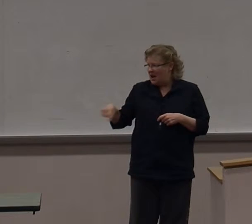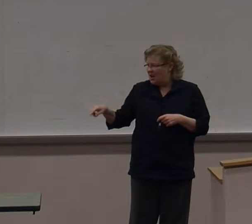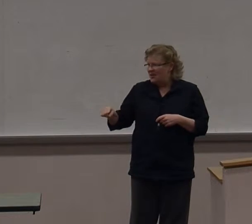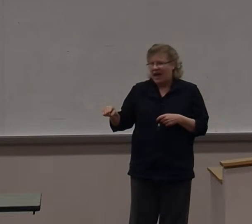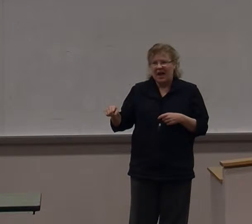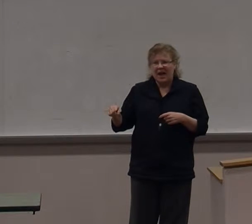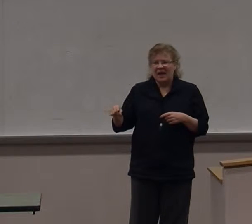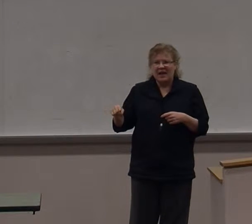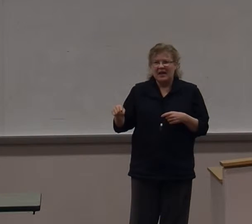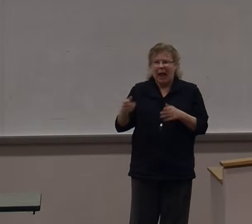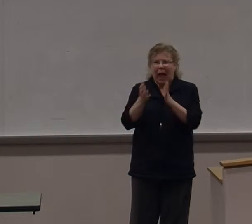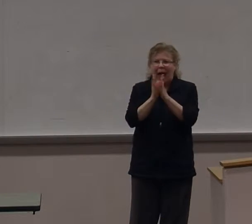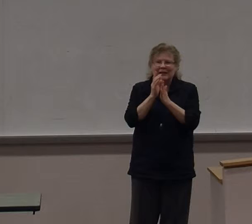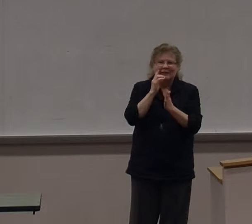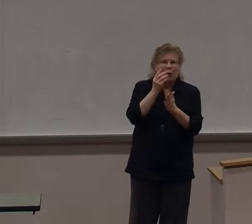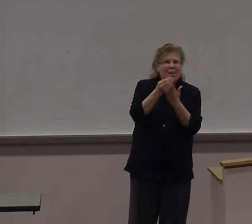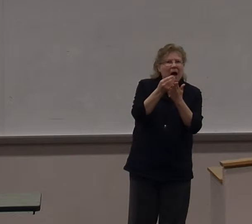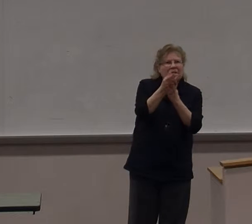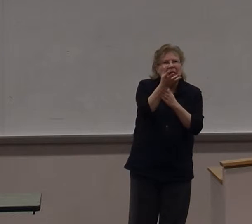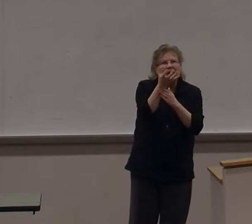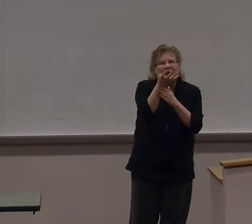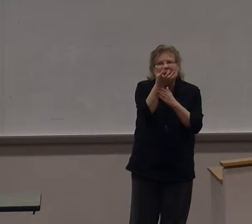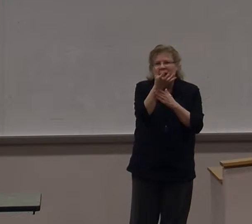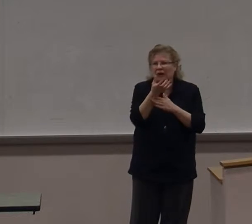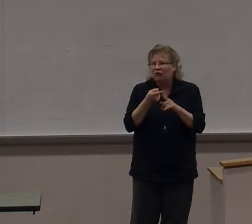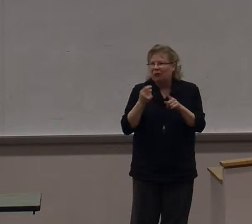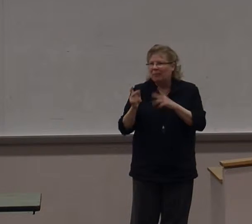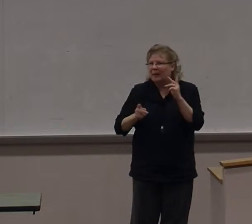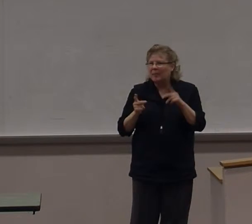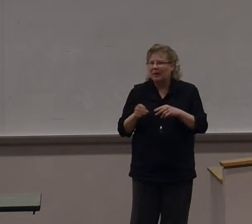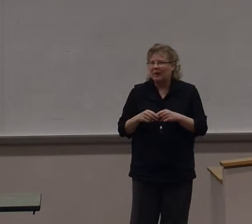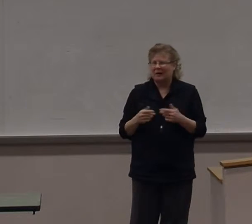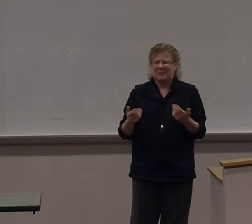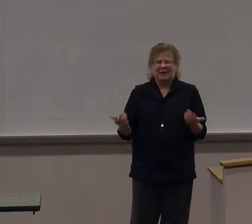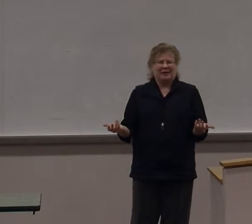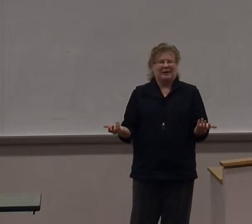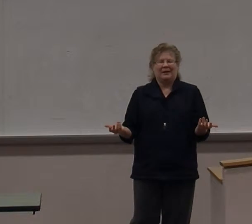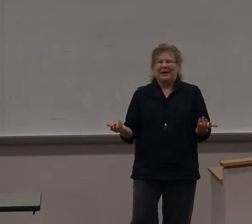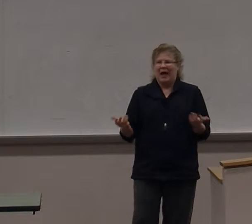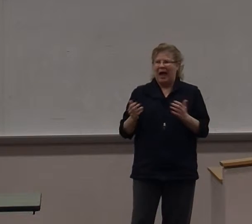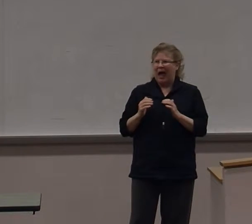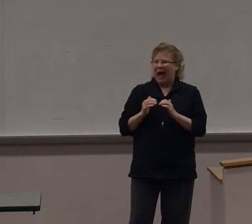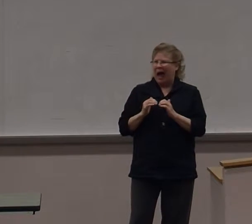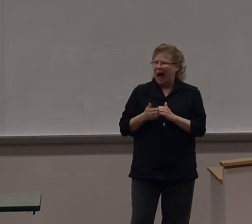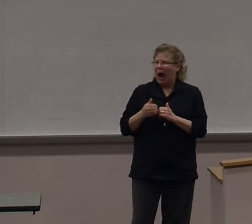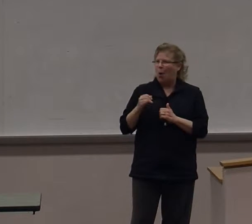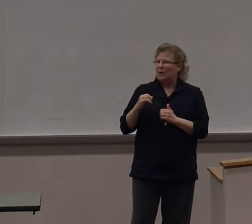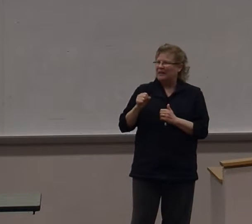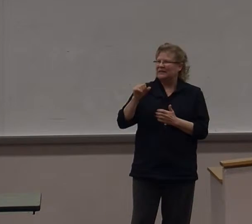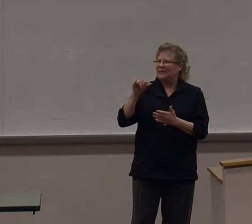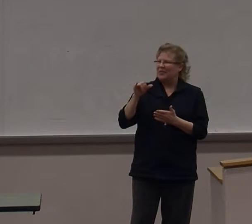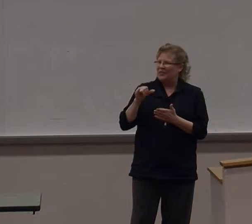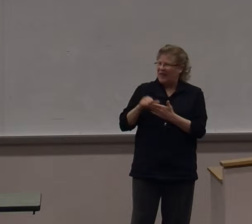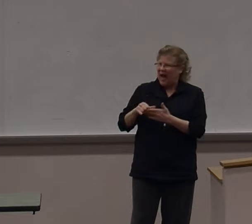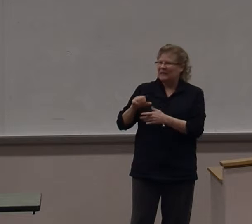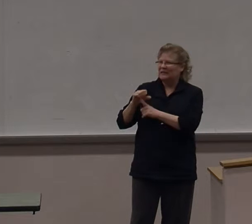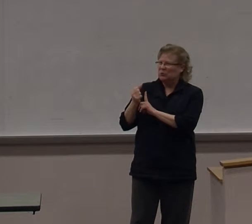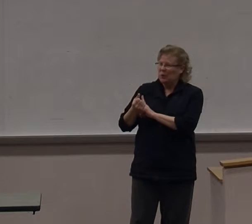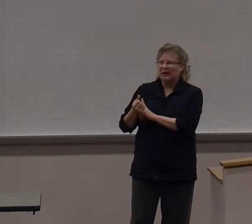for drivers and for walking people. So how does that reality affect your writing and your thinking, and